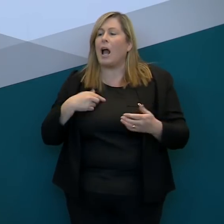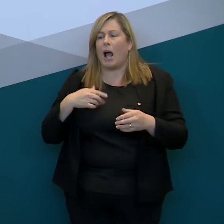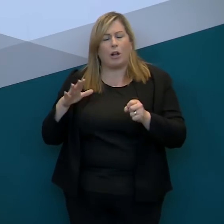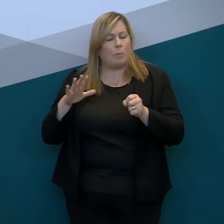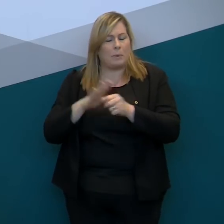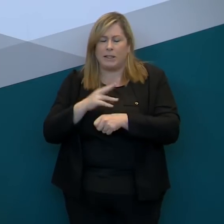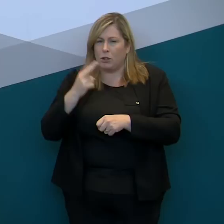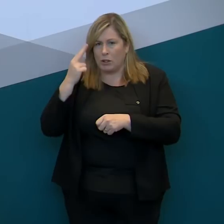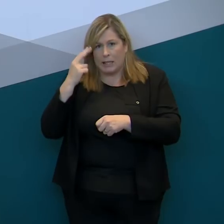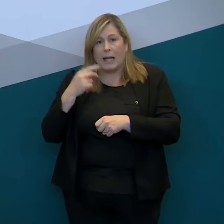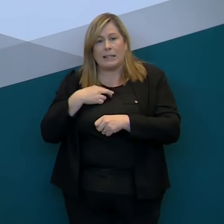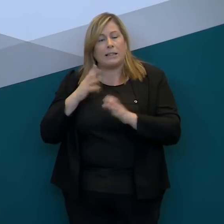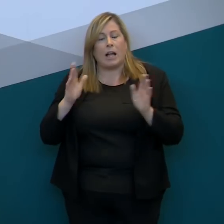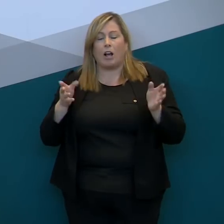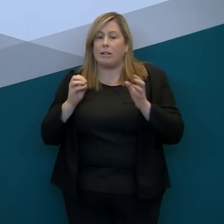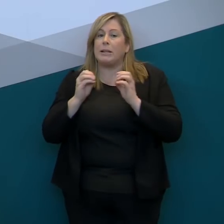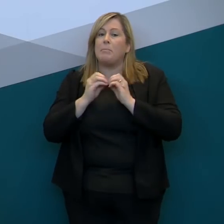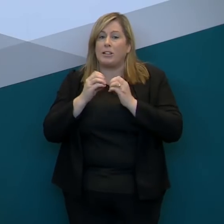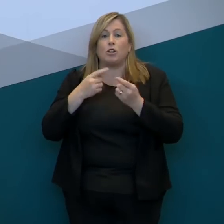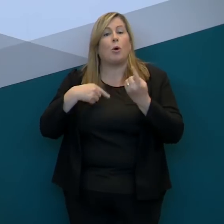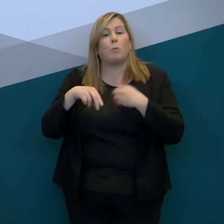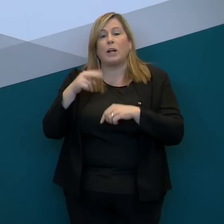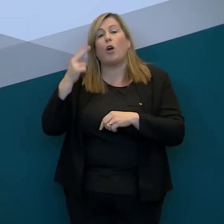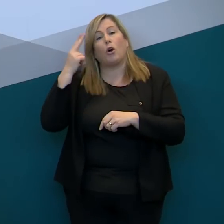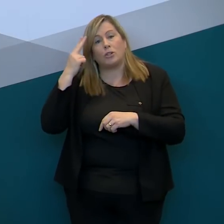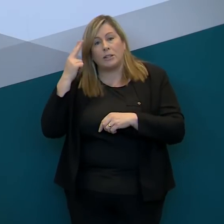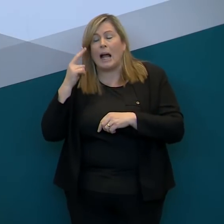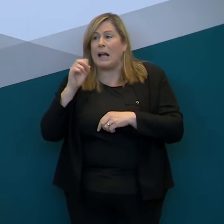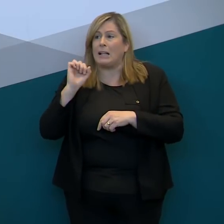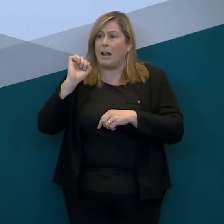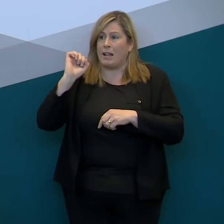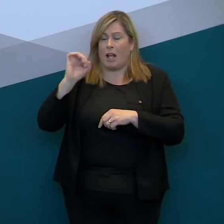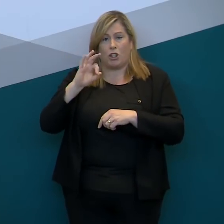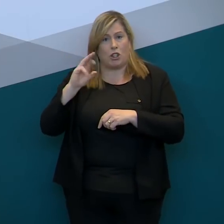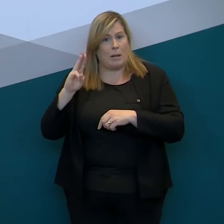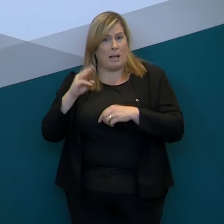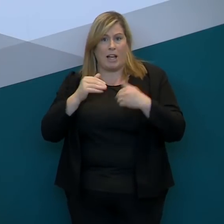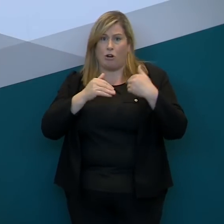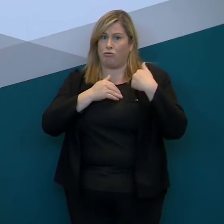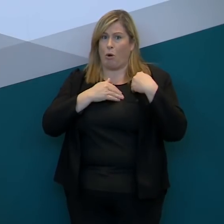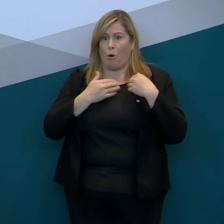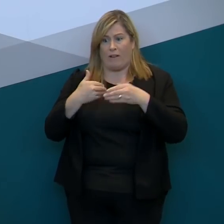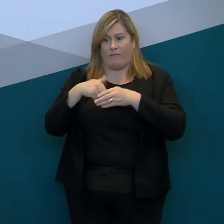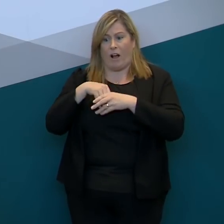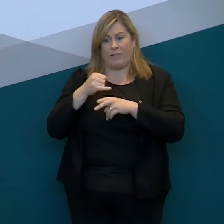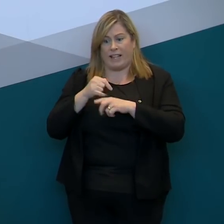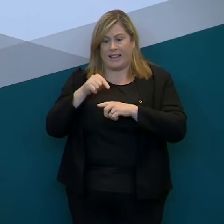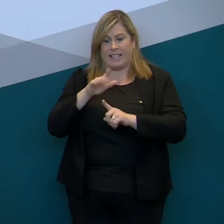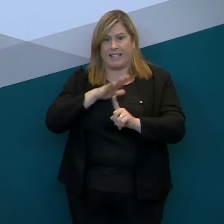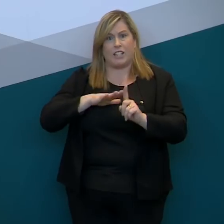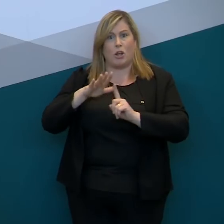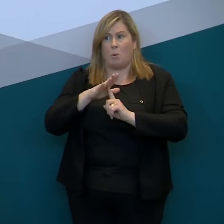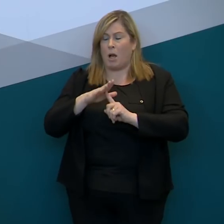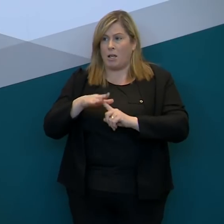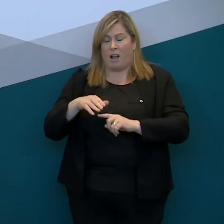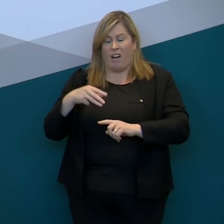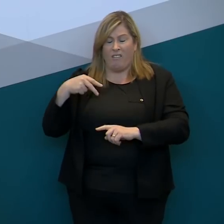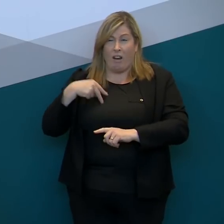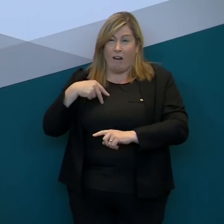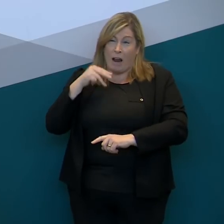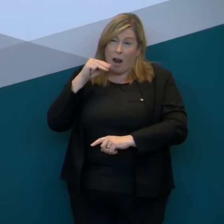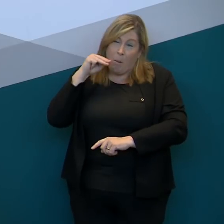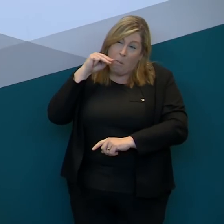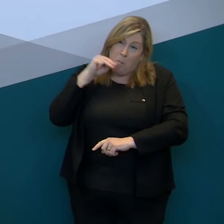understand that. As I said, we understand the pivotal role that GPs have in communicating the results to patients and in working with public